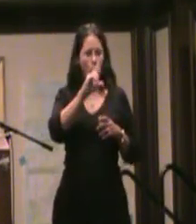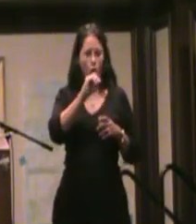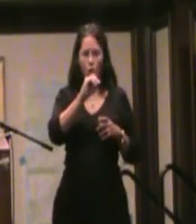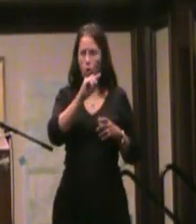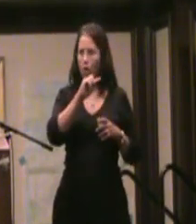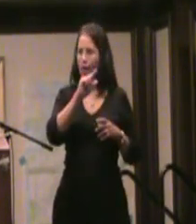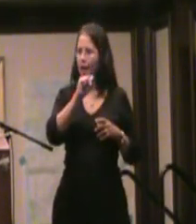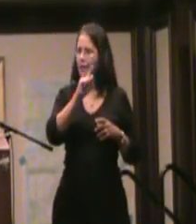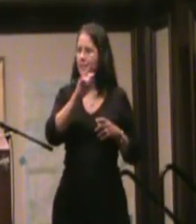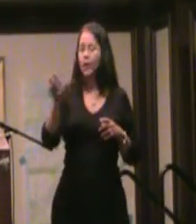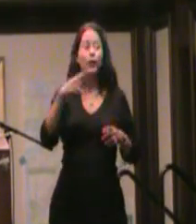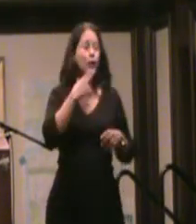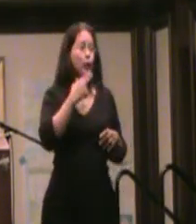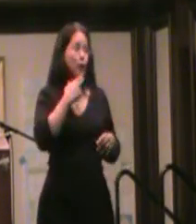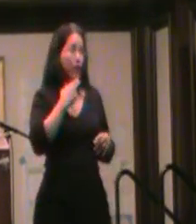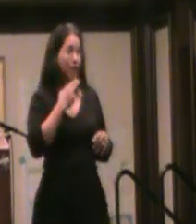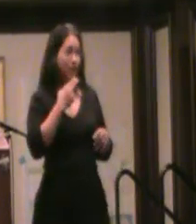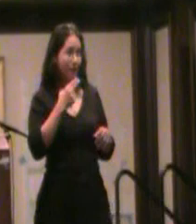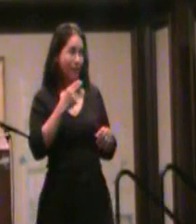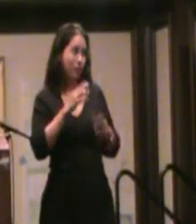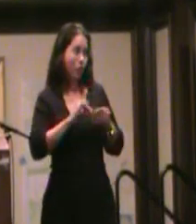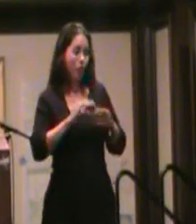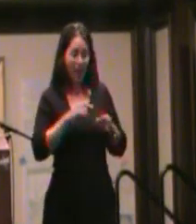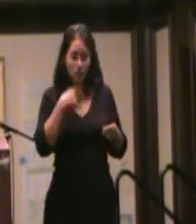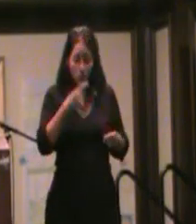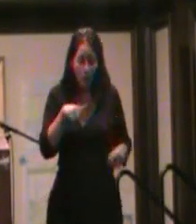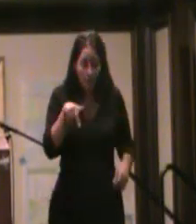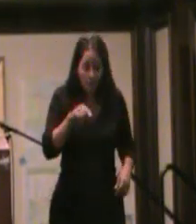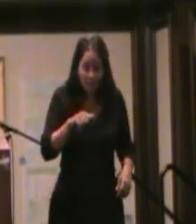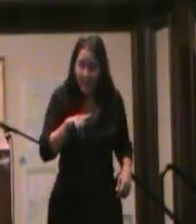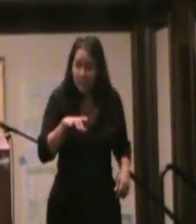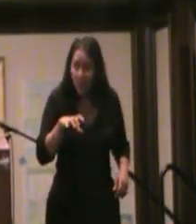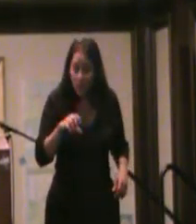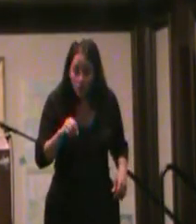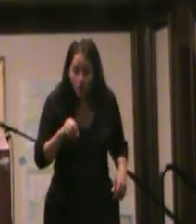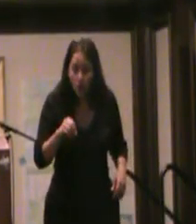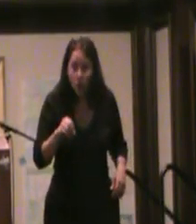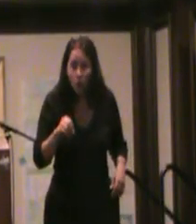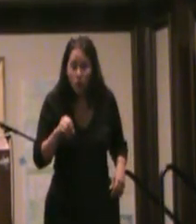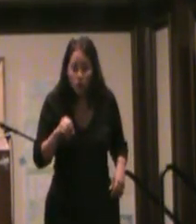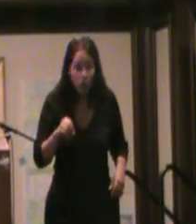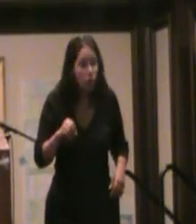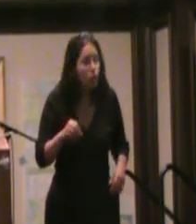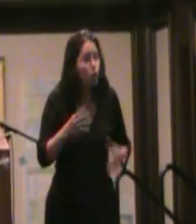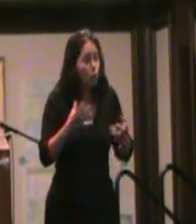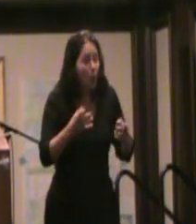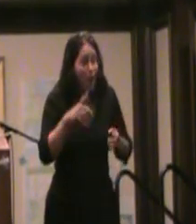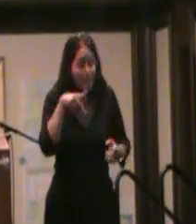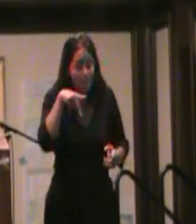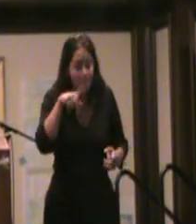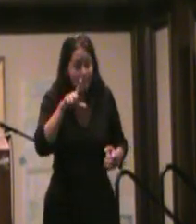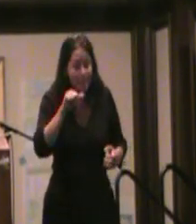a cute little story. My niece, I asked her, ¿Quieres un plátano? And she goes, plata sí, plata